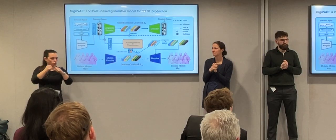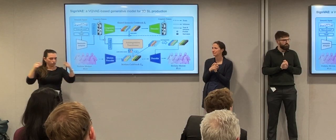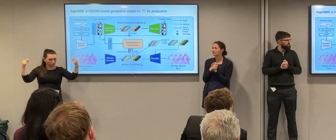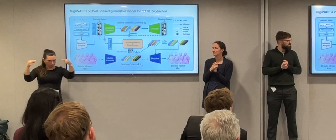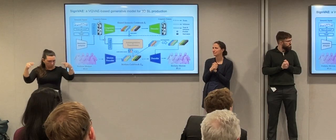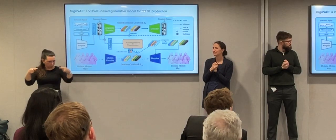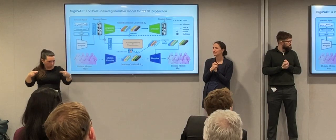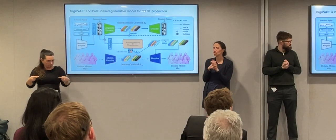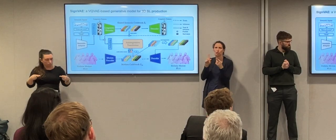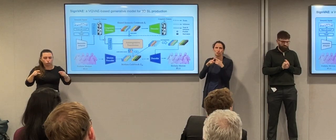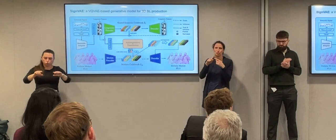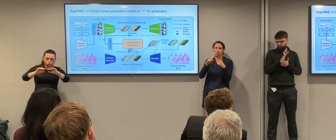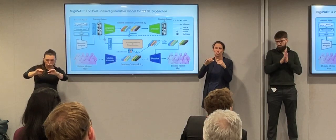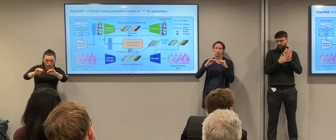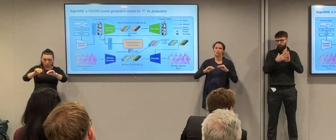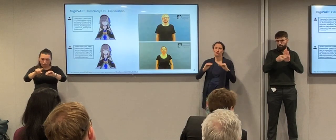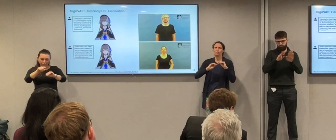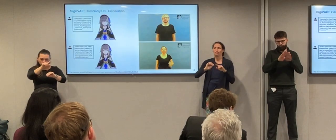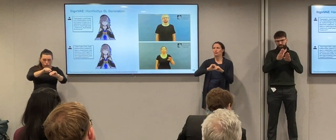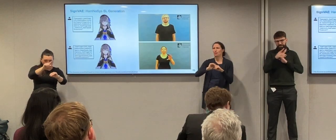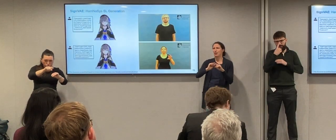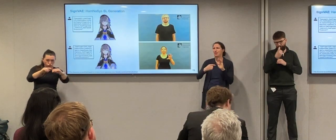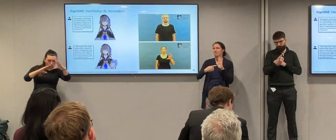in order to train this model.